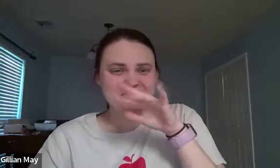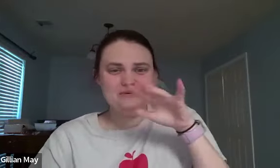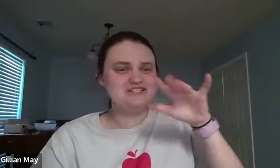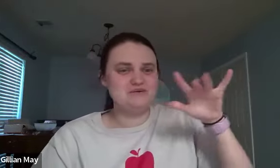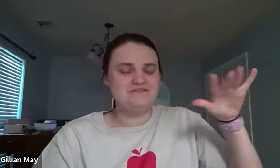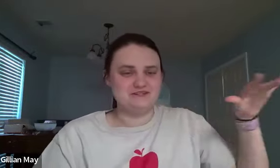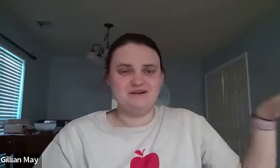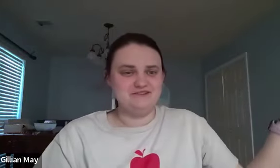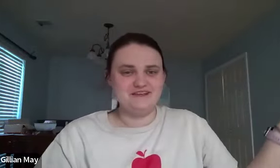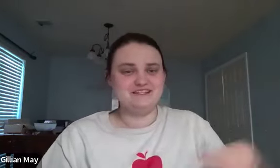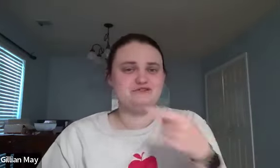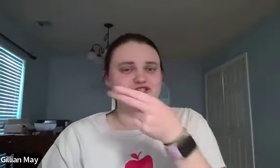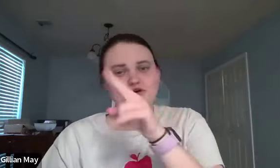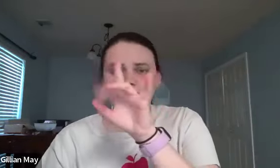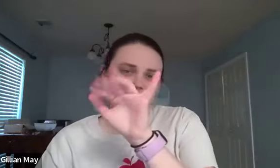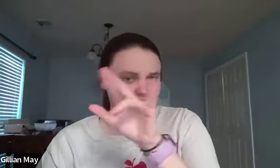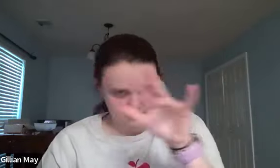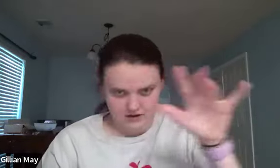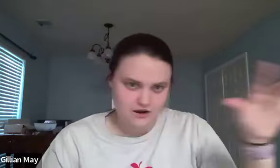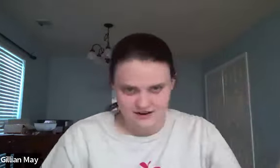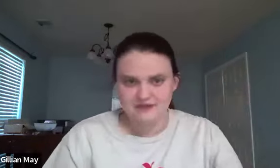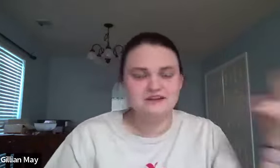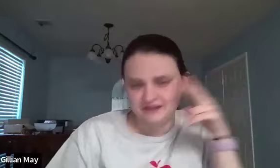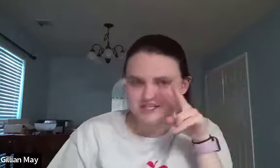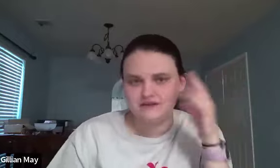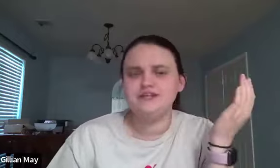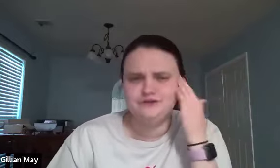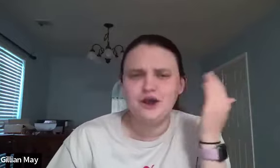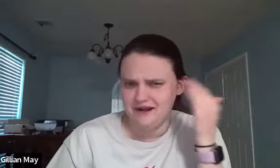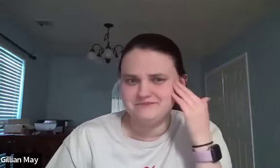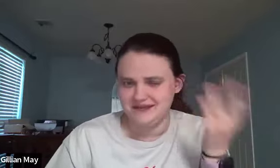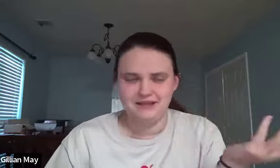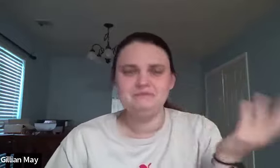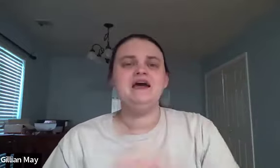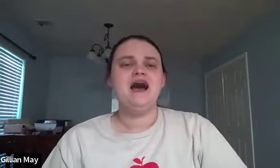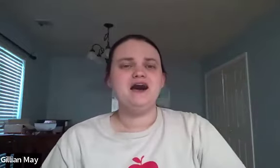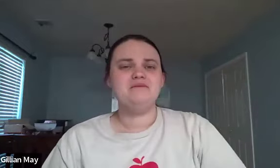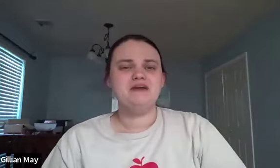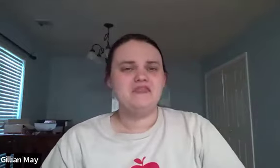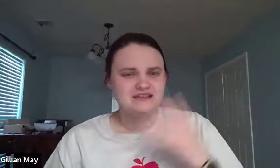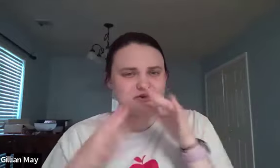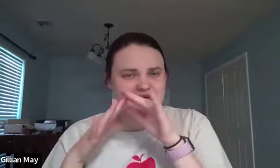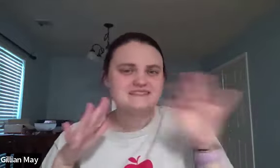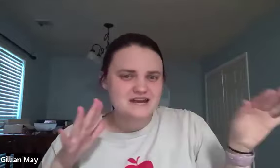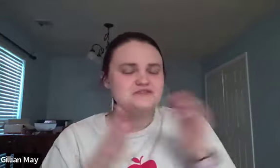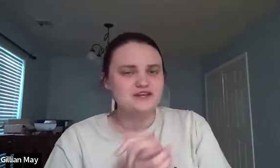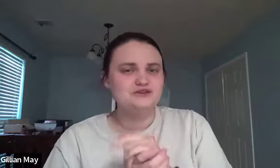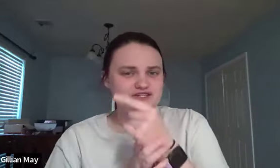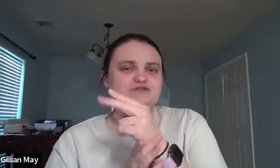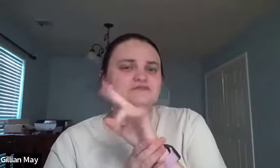we just don't want to finger spell everything. Like so we'll just go Guadalajara and we look at each other like, you know what I'm saying. And that's kind of a thing you can do with